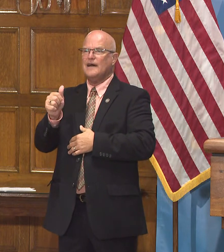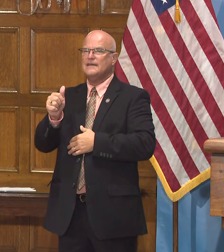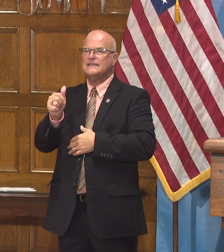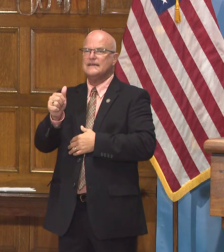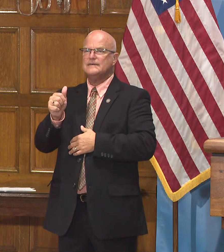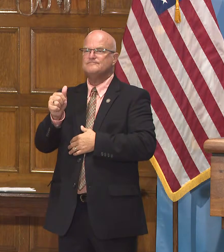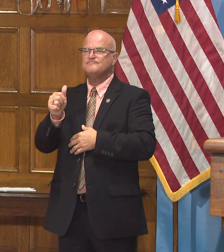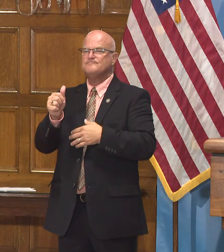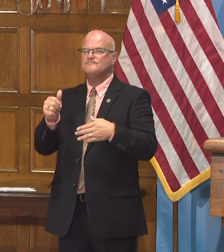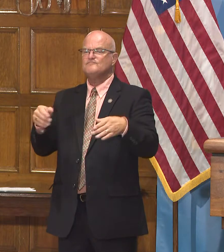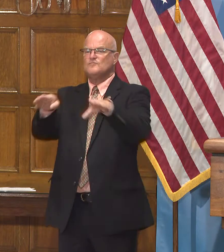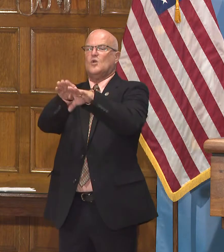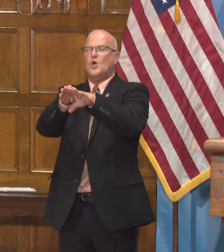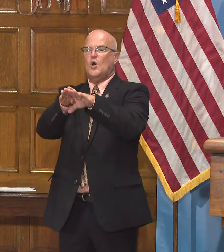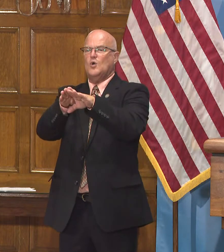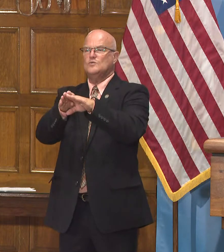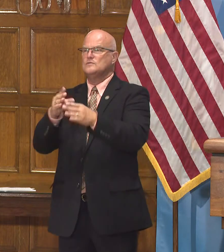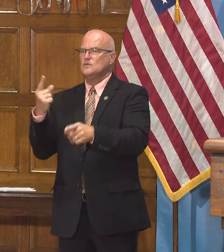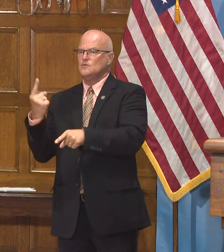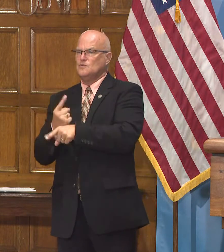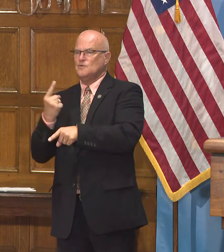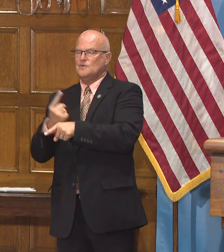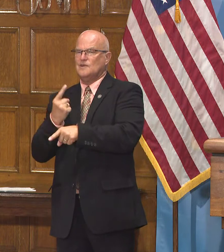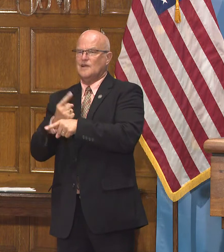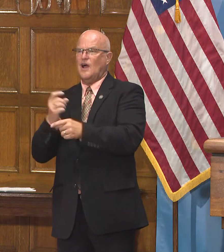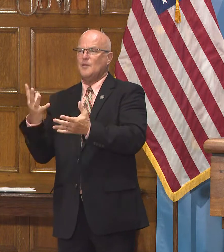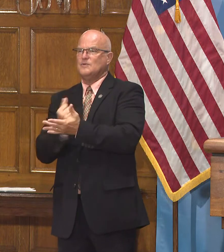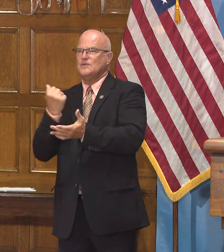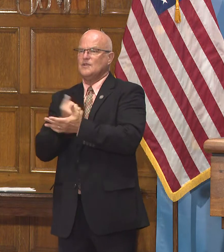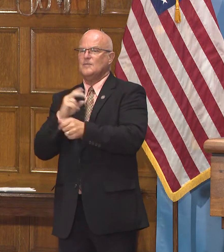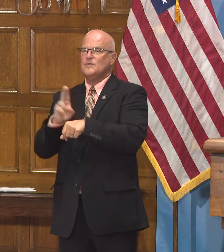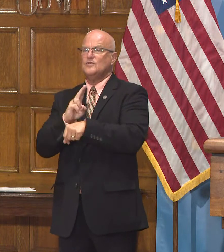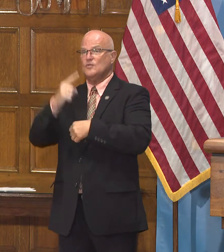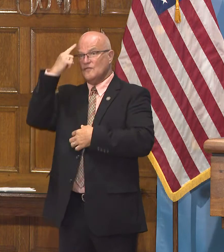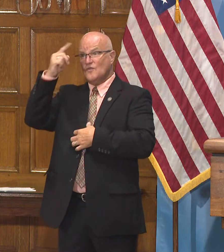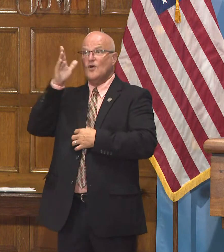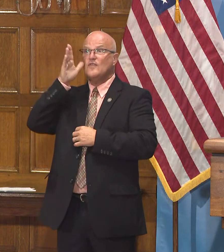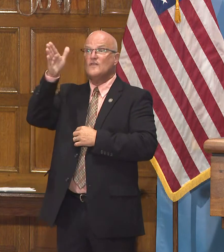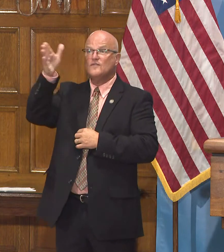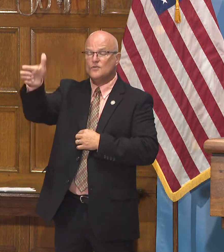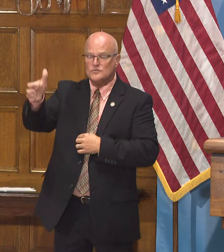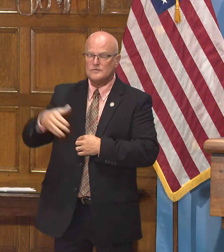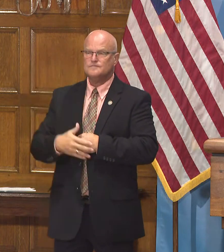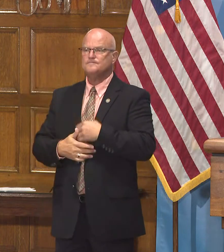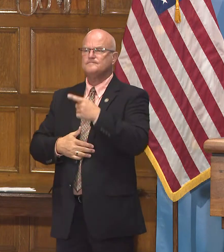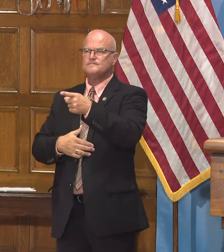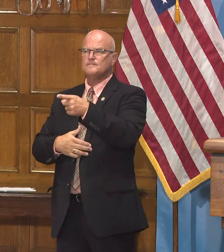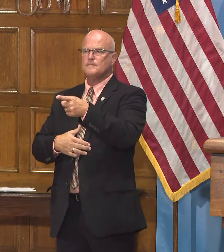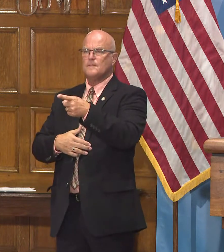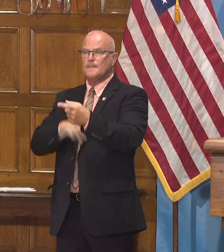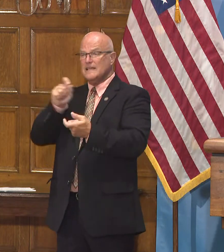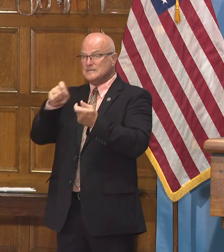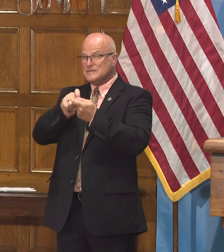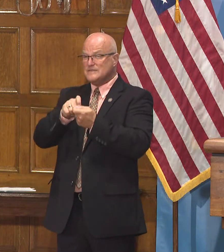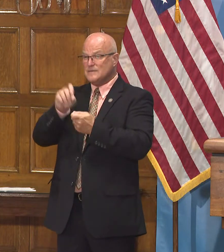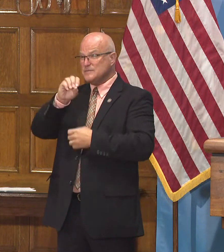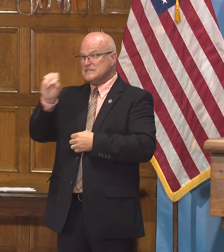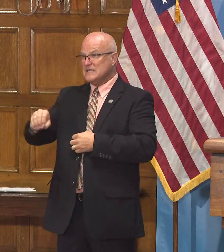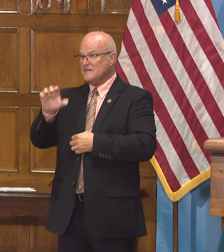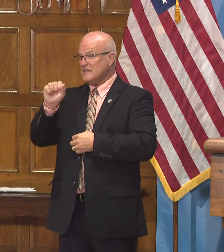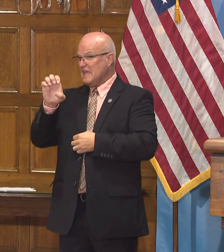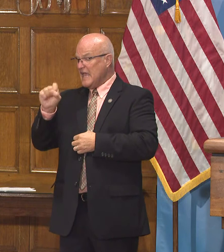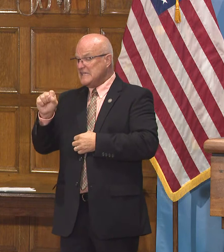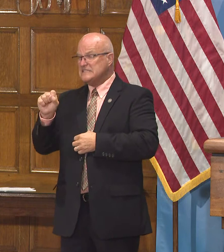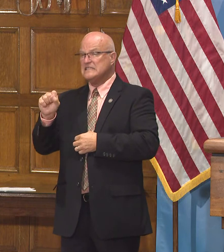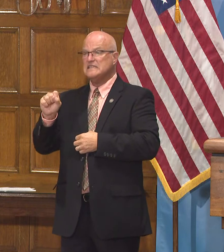foreclose reasonable opportunities that have historically been used in the future. Is there a specific percentage of cases or any